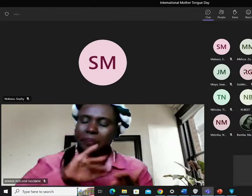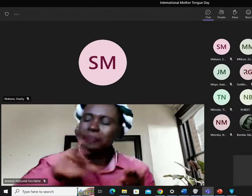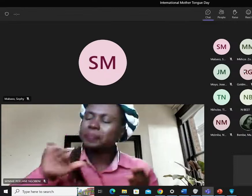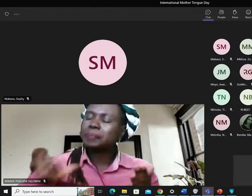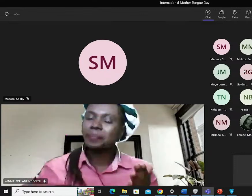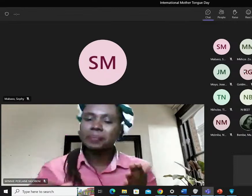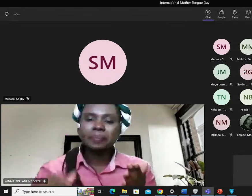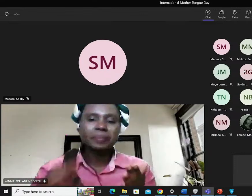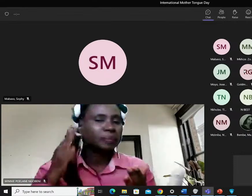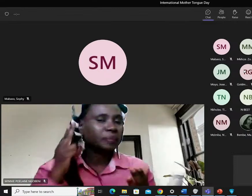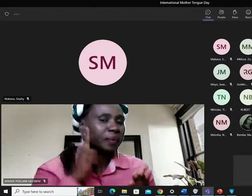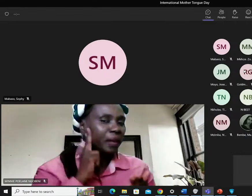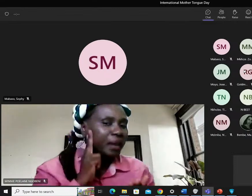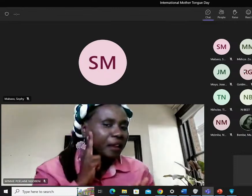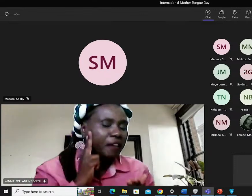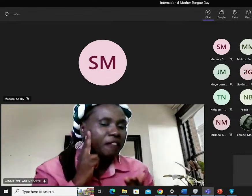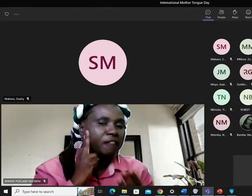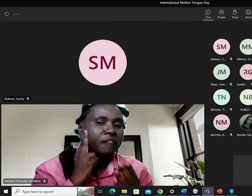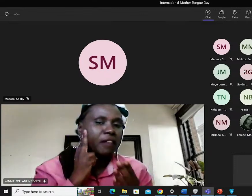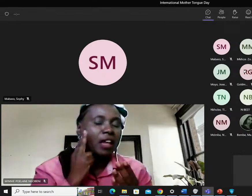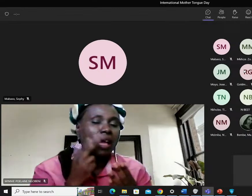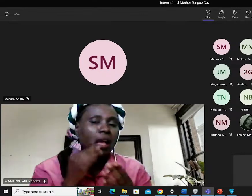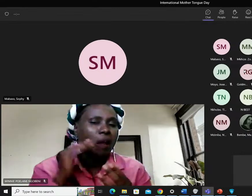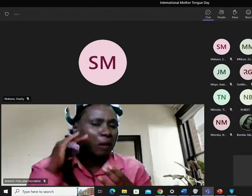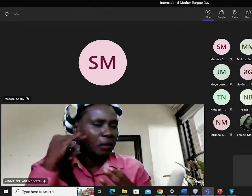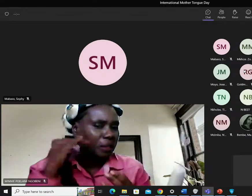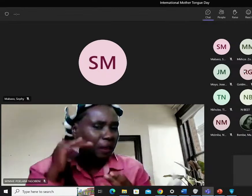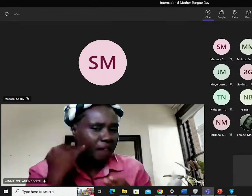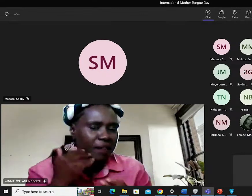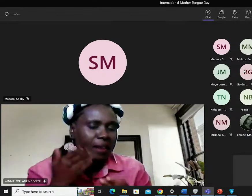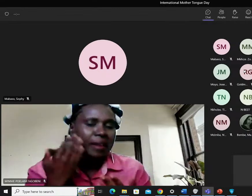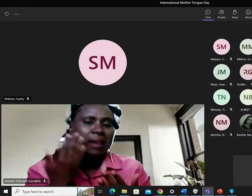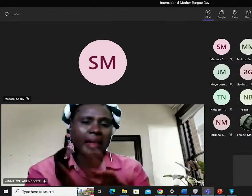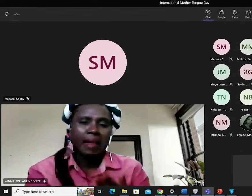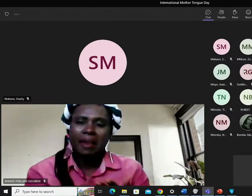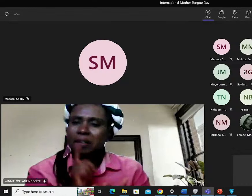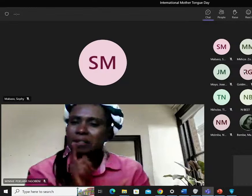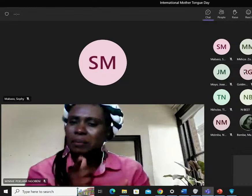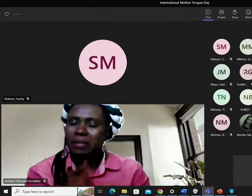cannot speak loudly as I can.